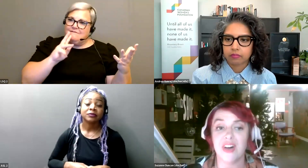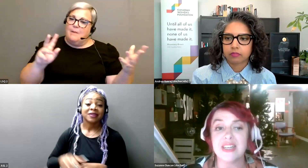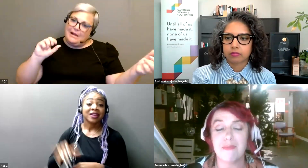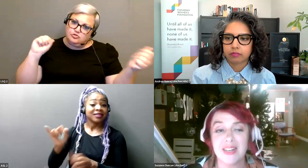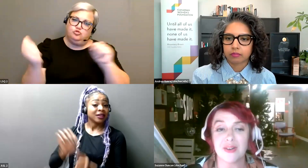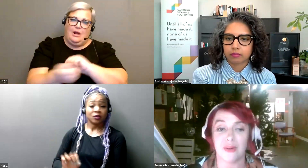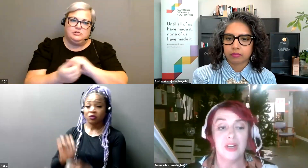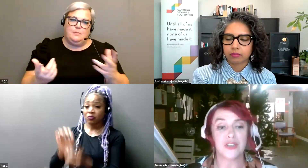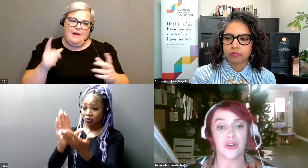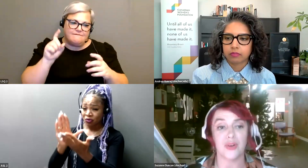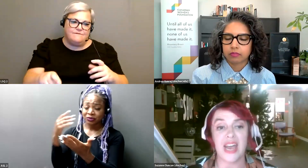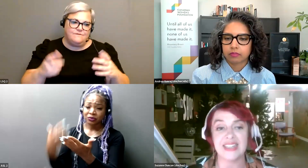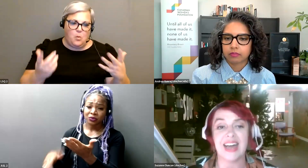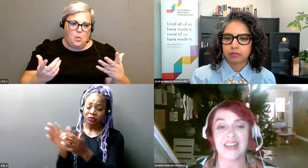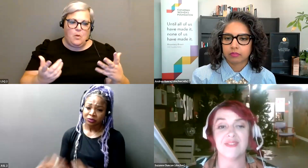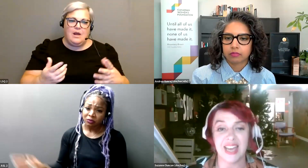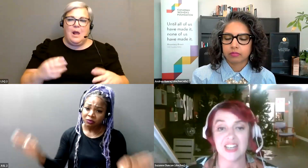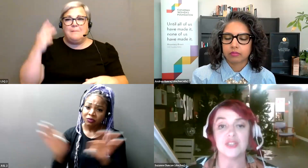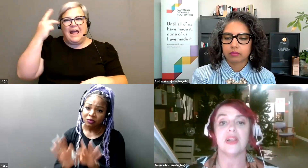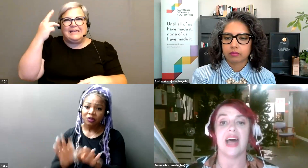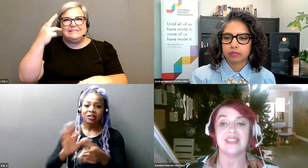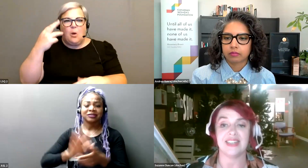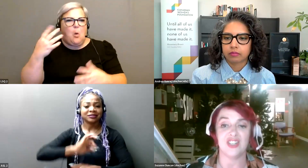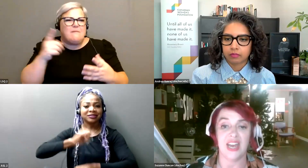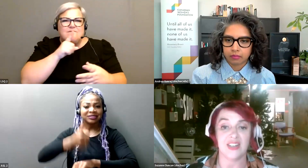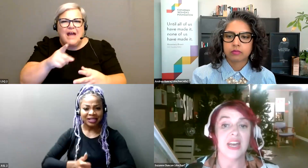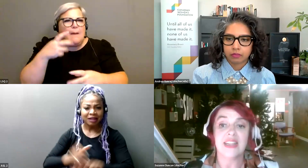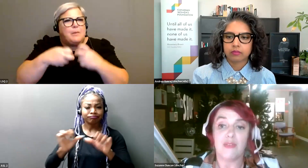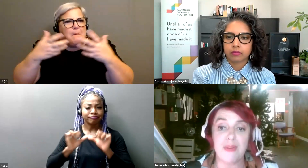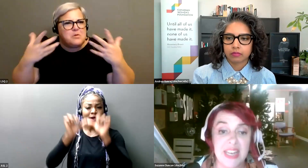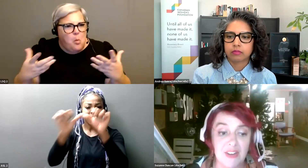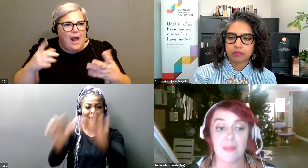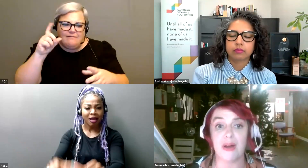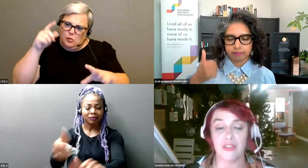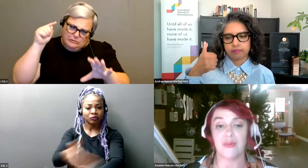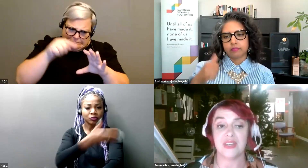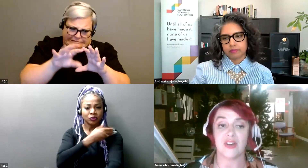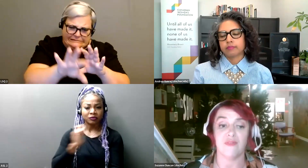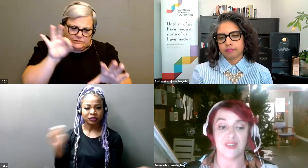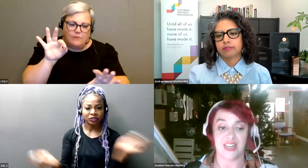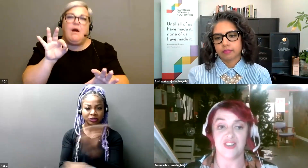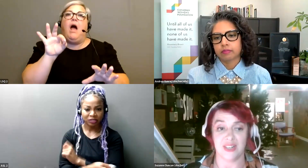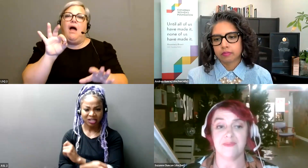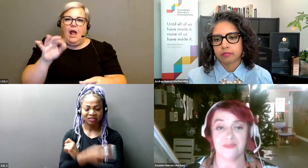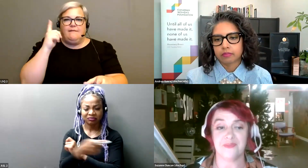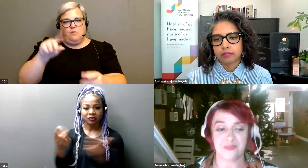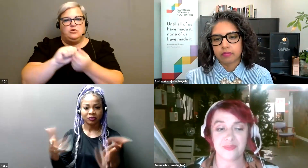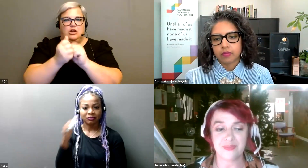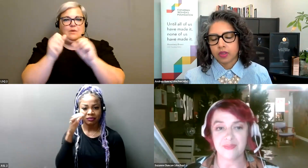is fundamental to creating the kind of tangible, lasting change that we've been hearing about through this